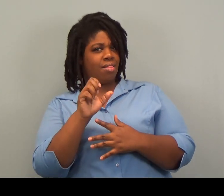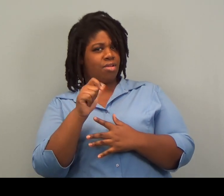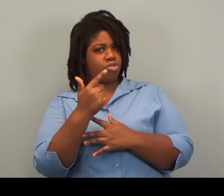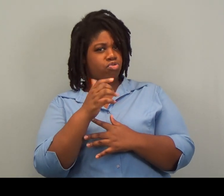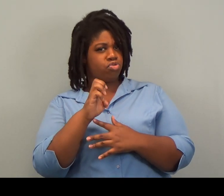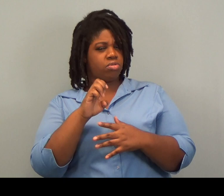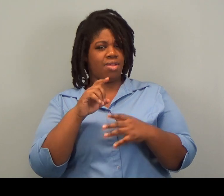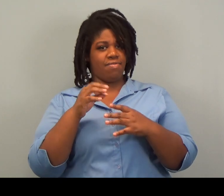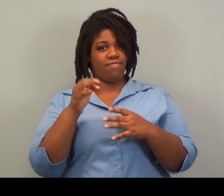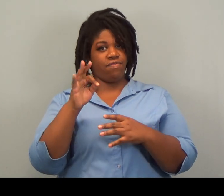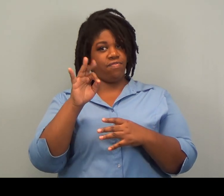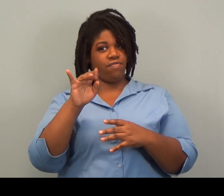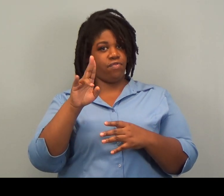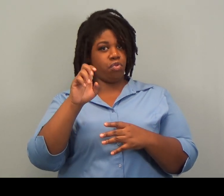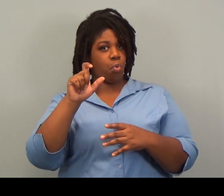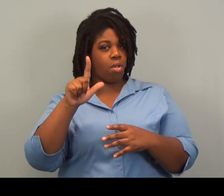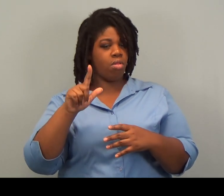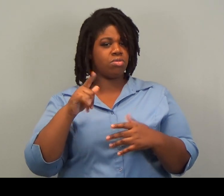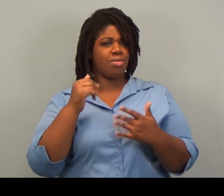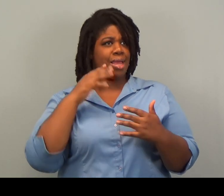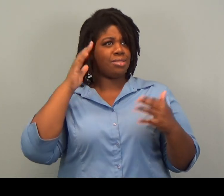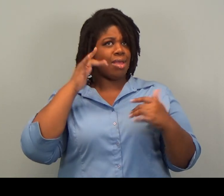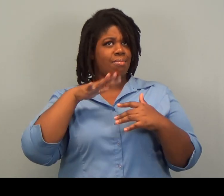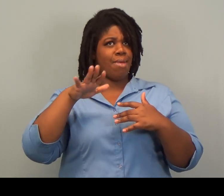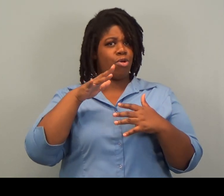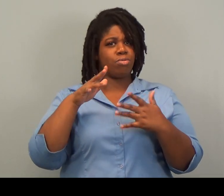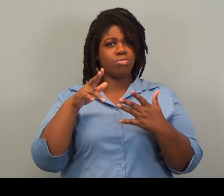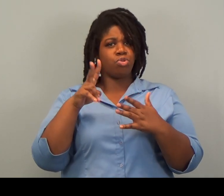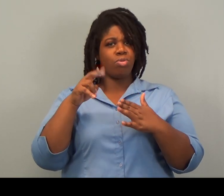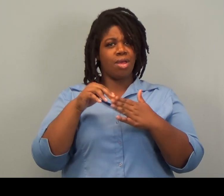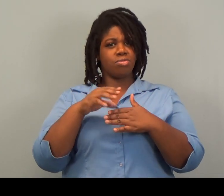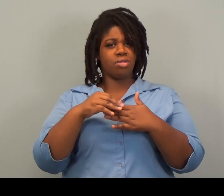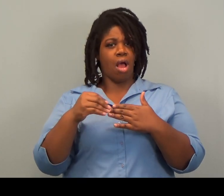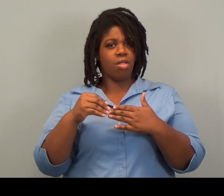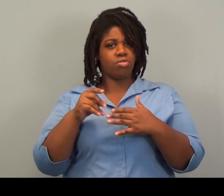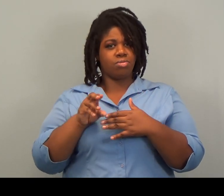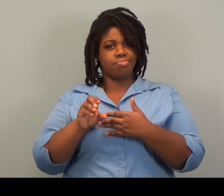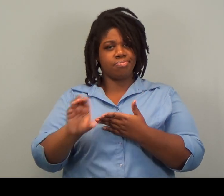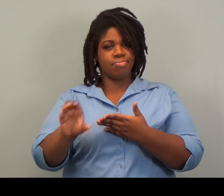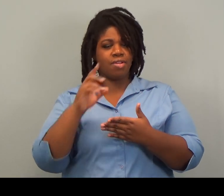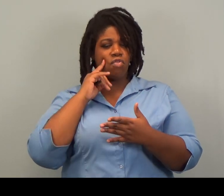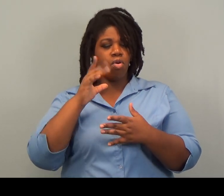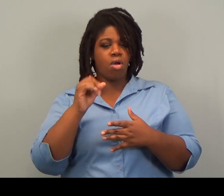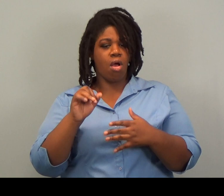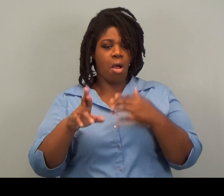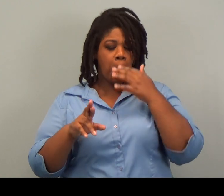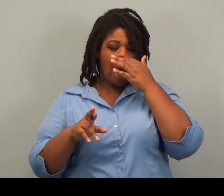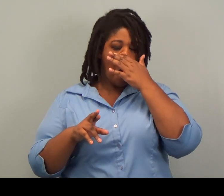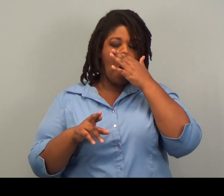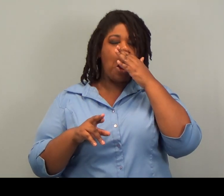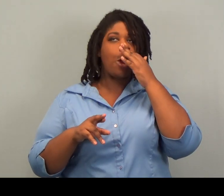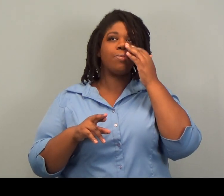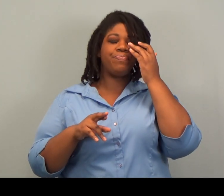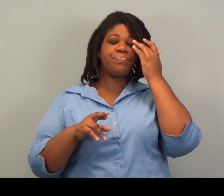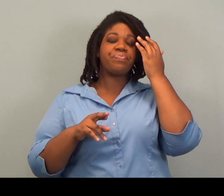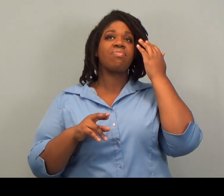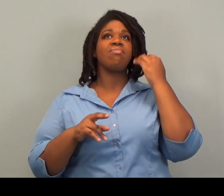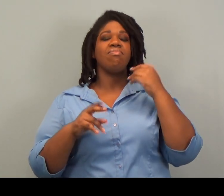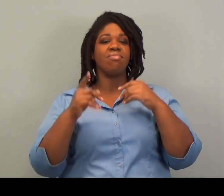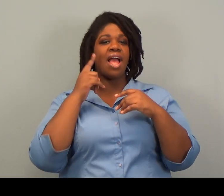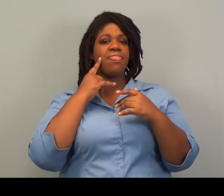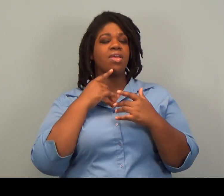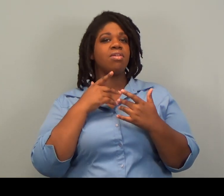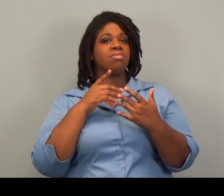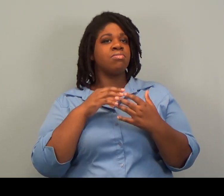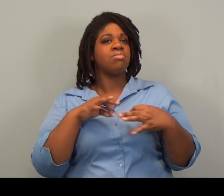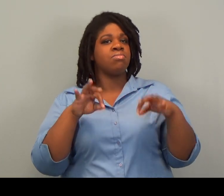$12,000. And then they have a case manager for 5 years. And I think what's really special when it comes to the work with the credit